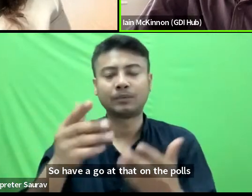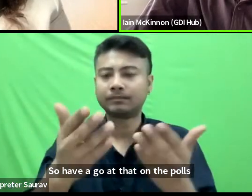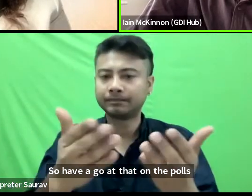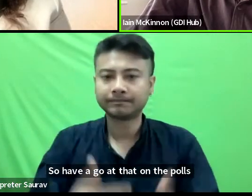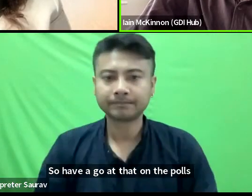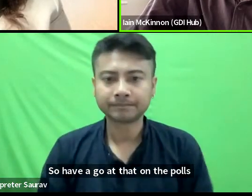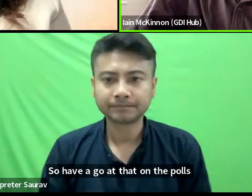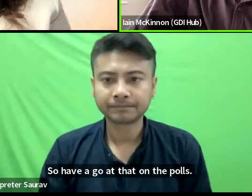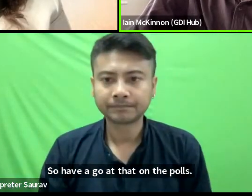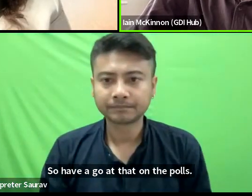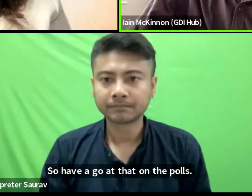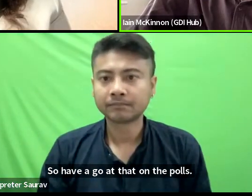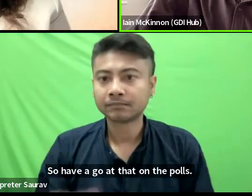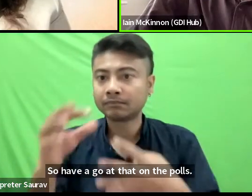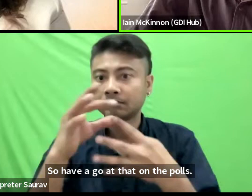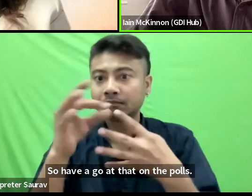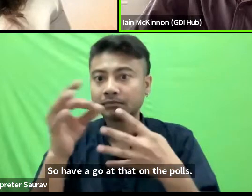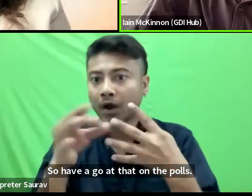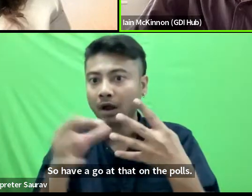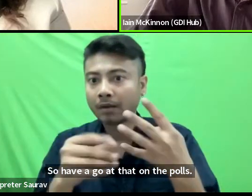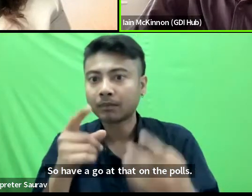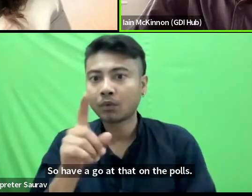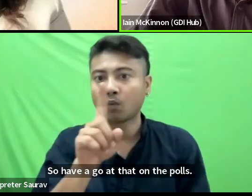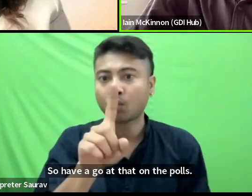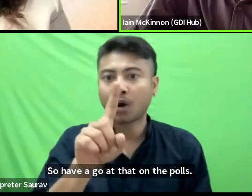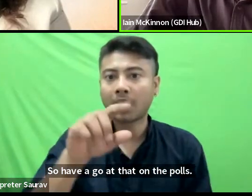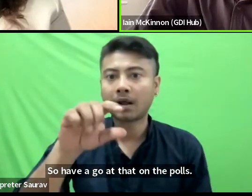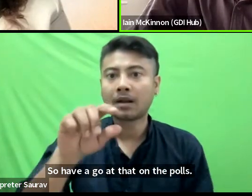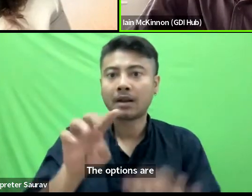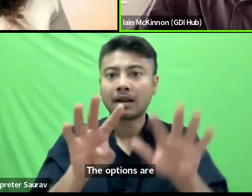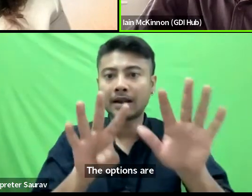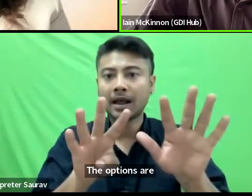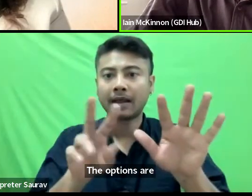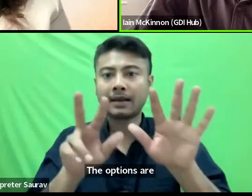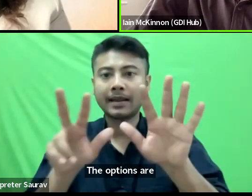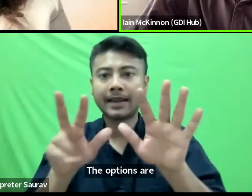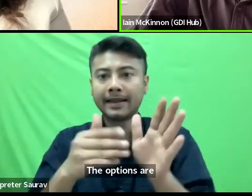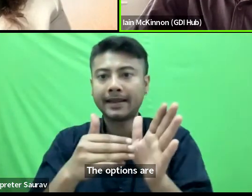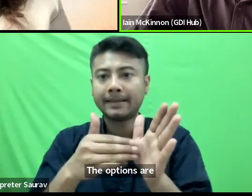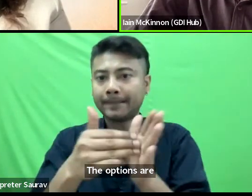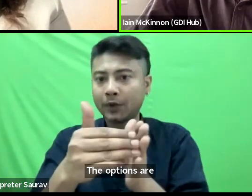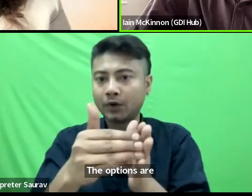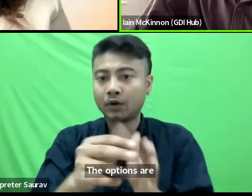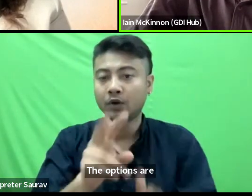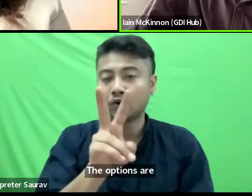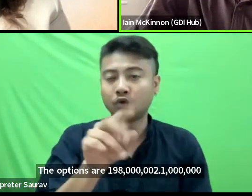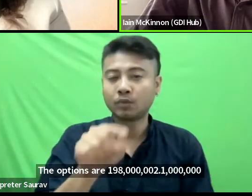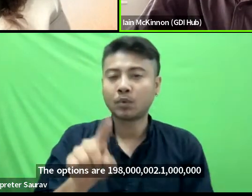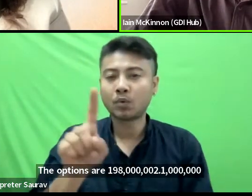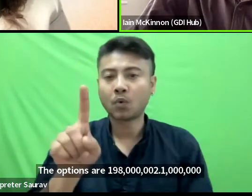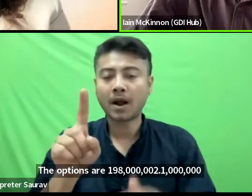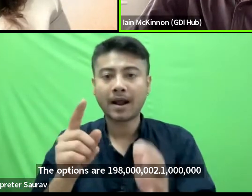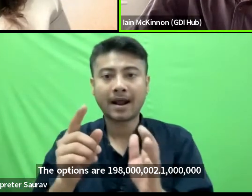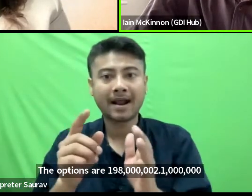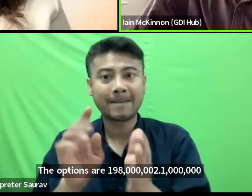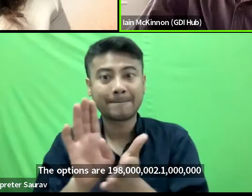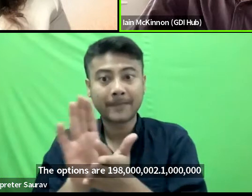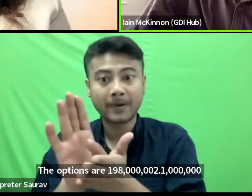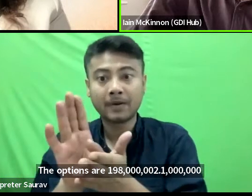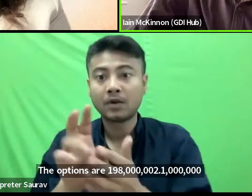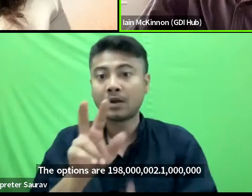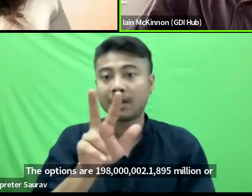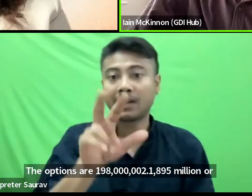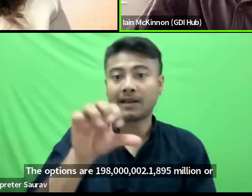The options are 198 million, 2.1 billion, 895 million, or